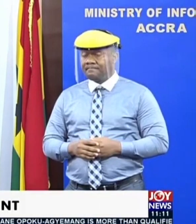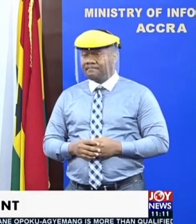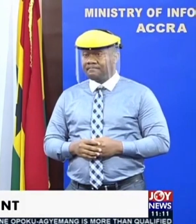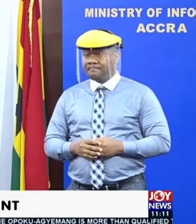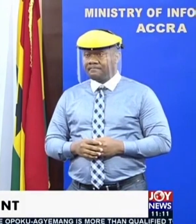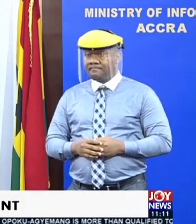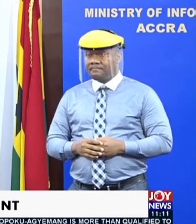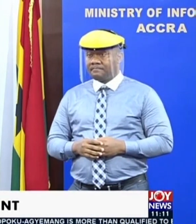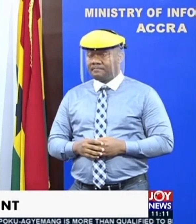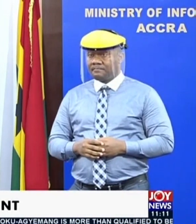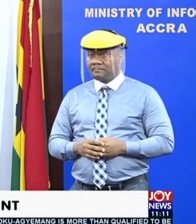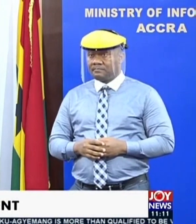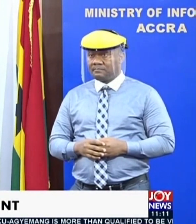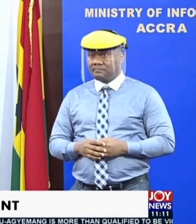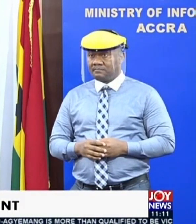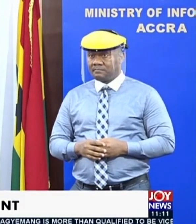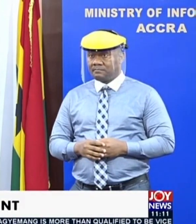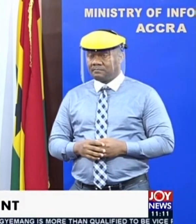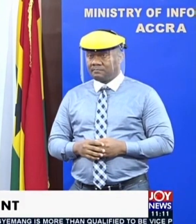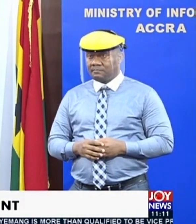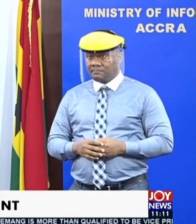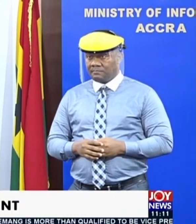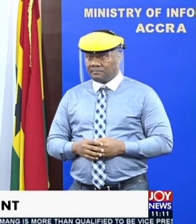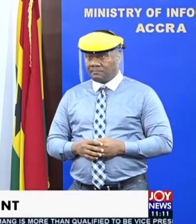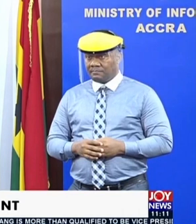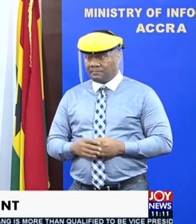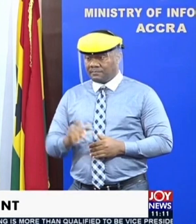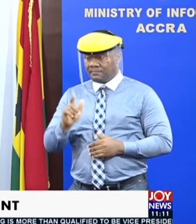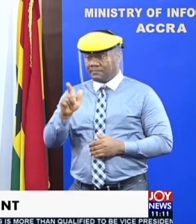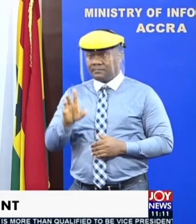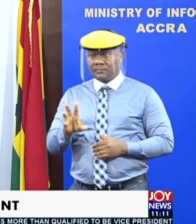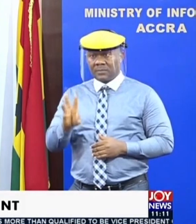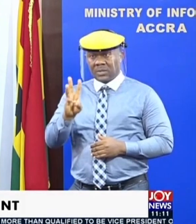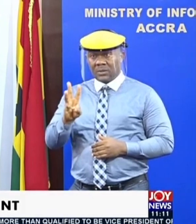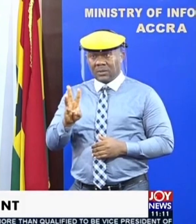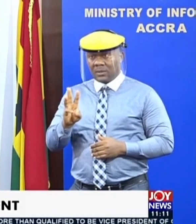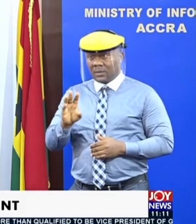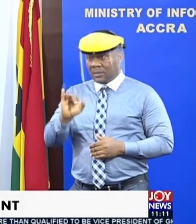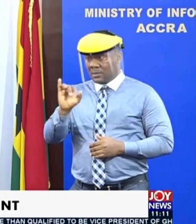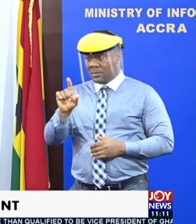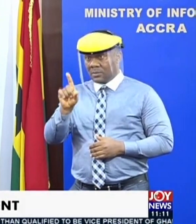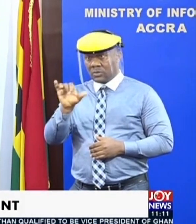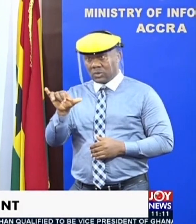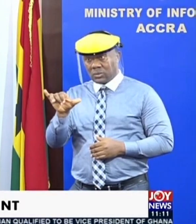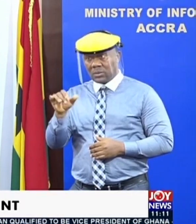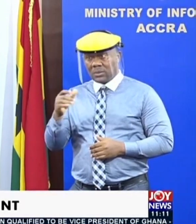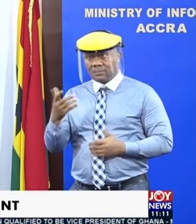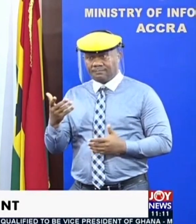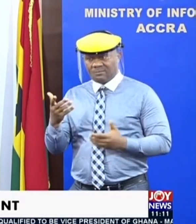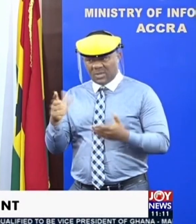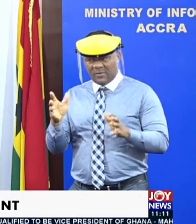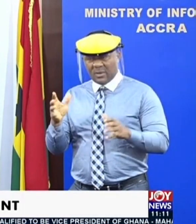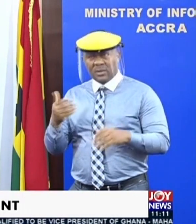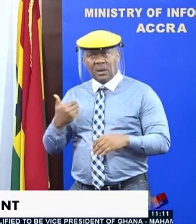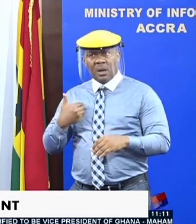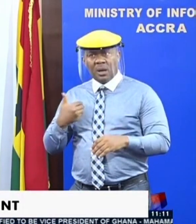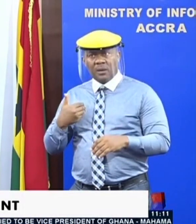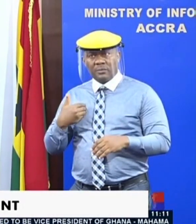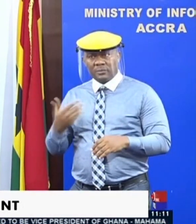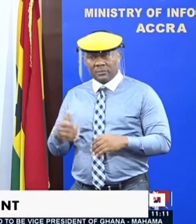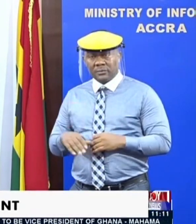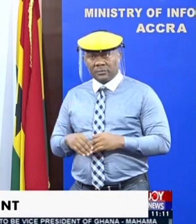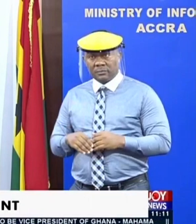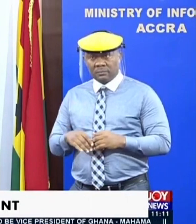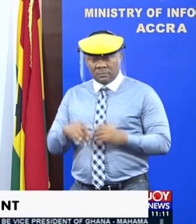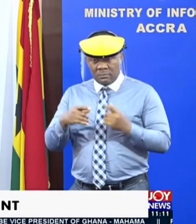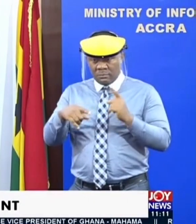After 23 hours, 26th of July, we had the number of Ghana's